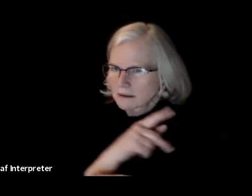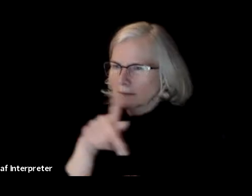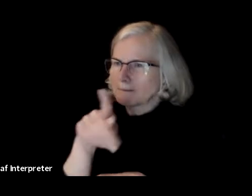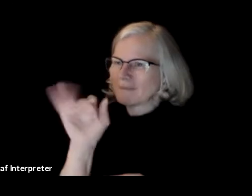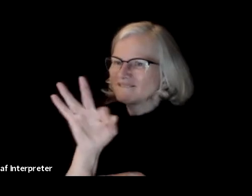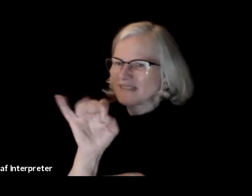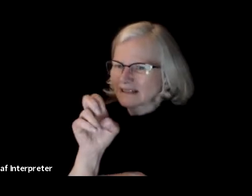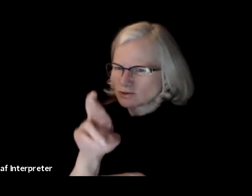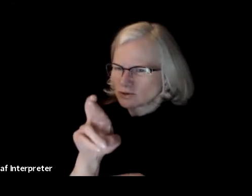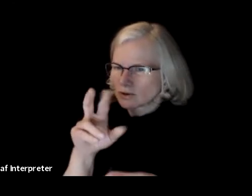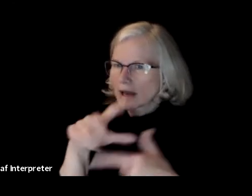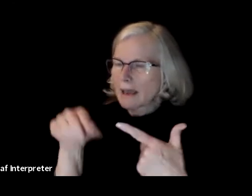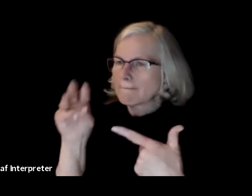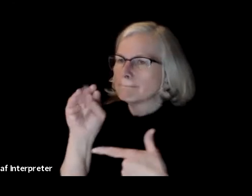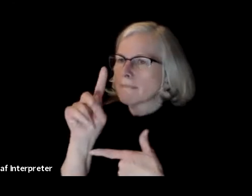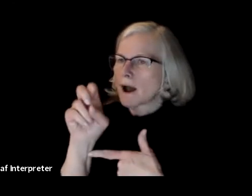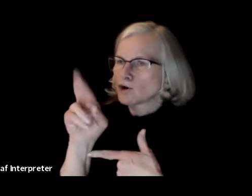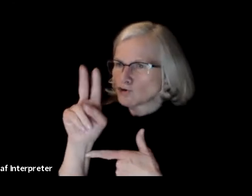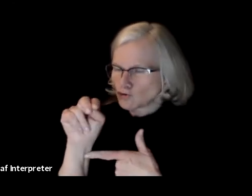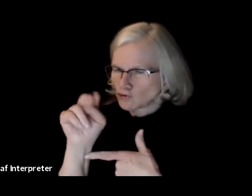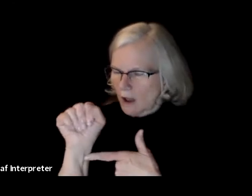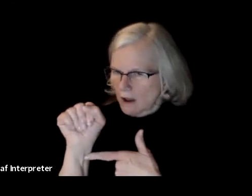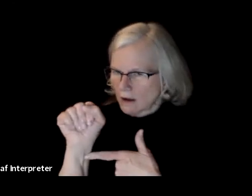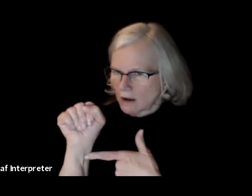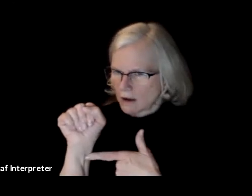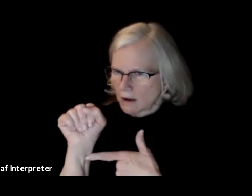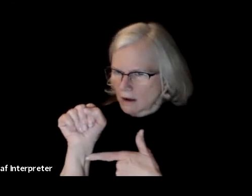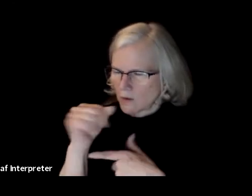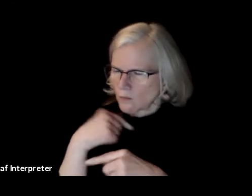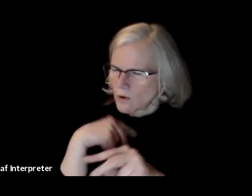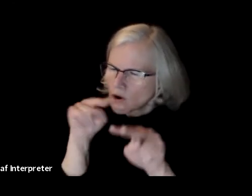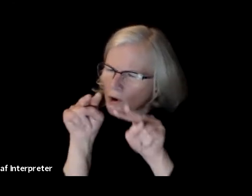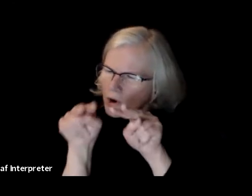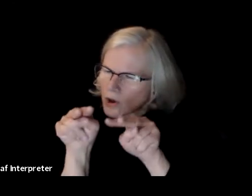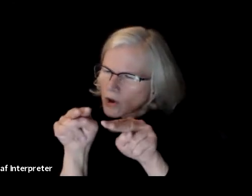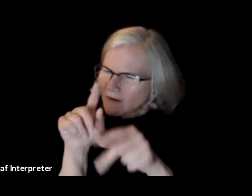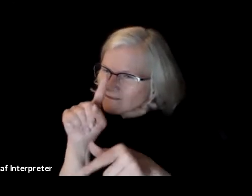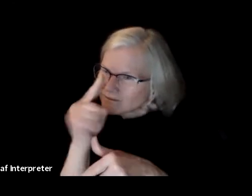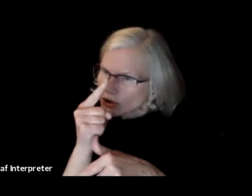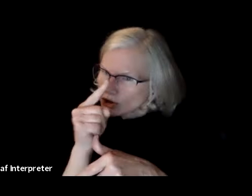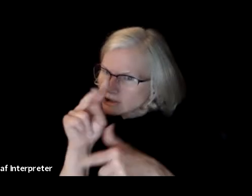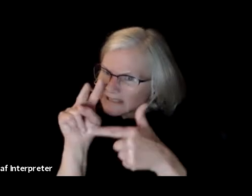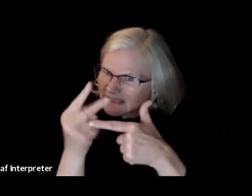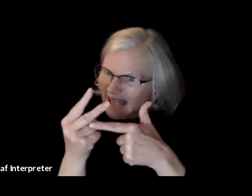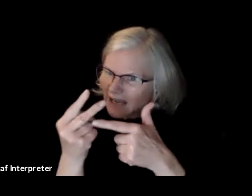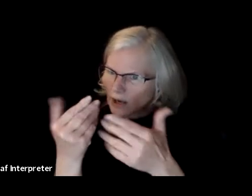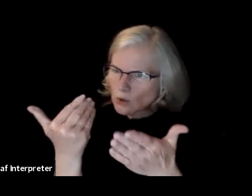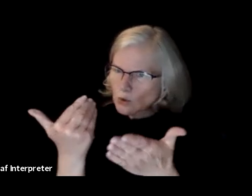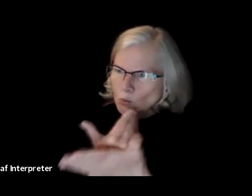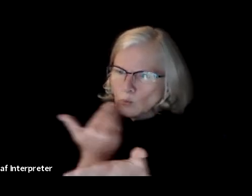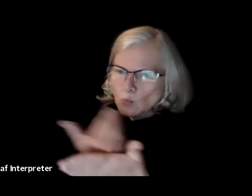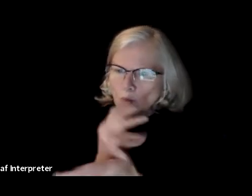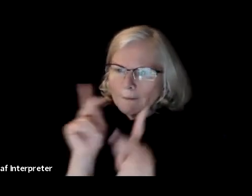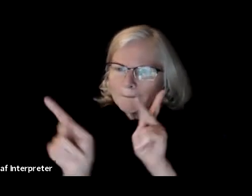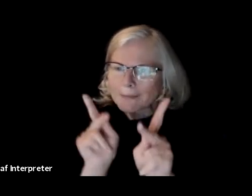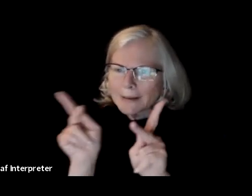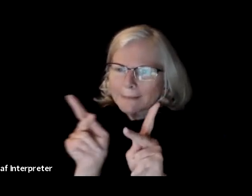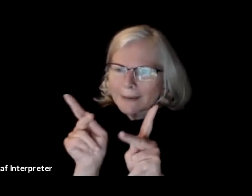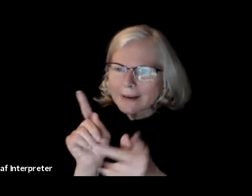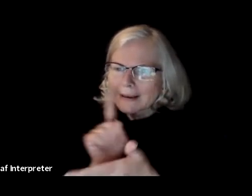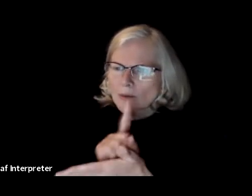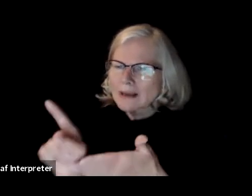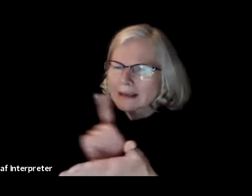of first doses and what that would mean for us in terms of new people that could get vaccinated each week, it ends up being